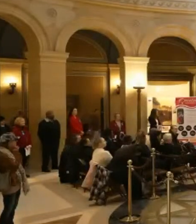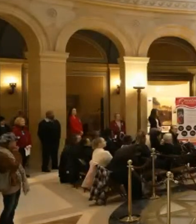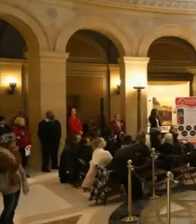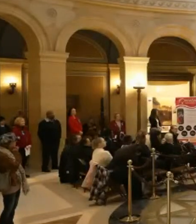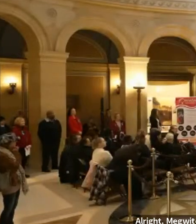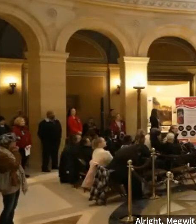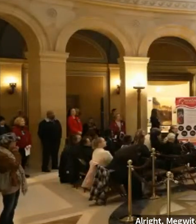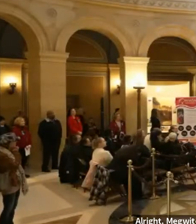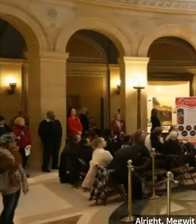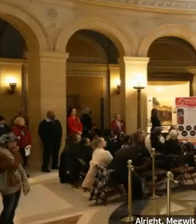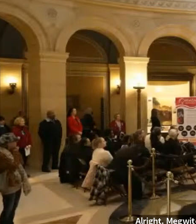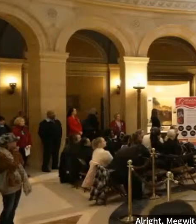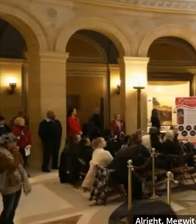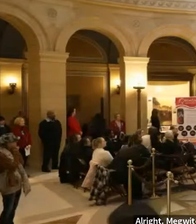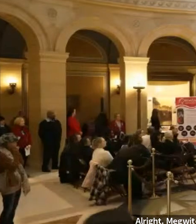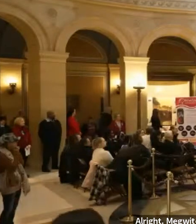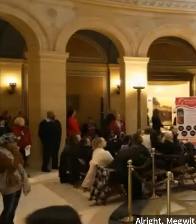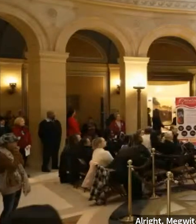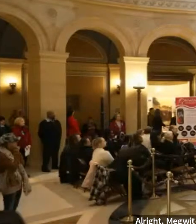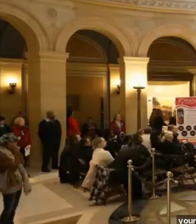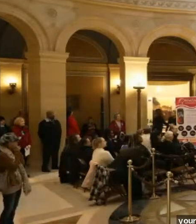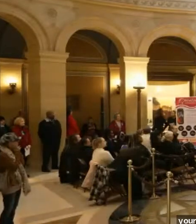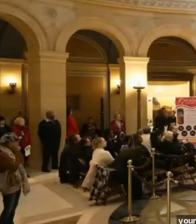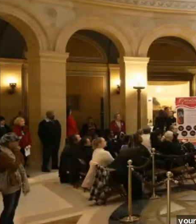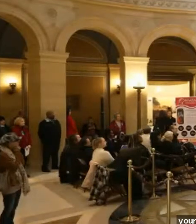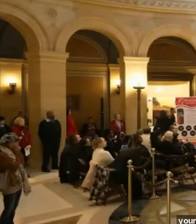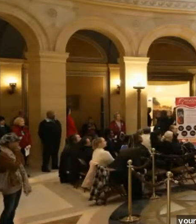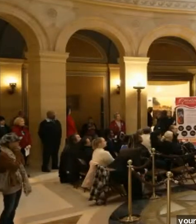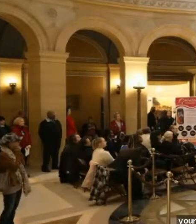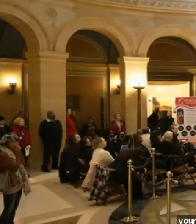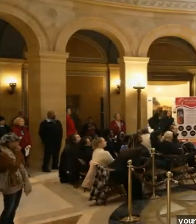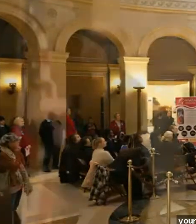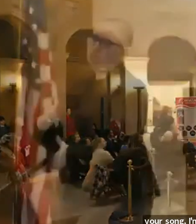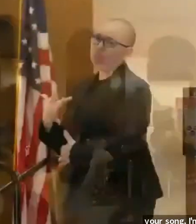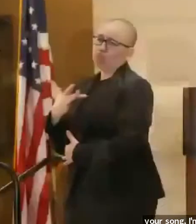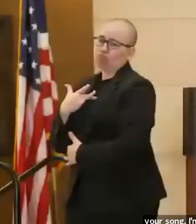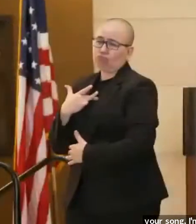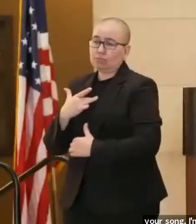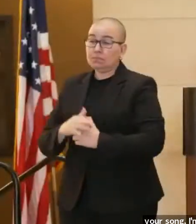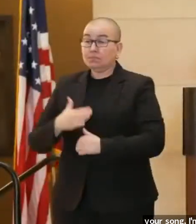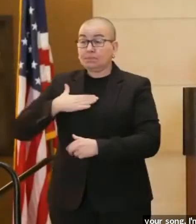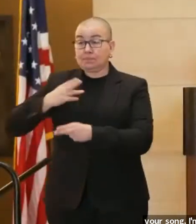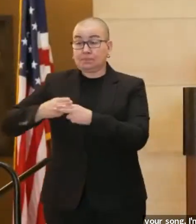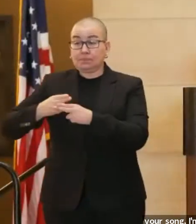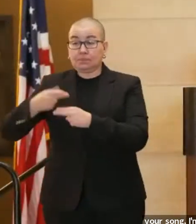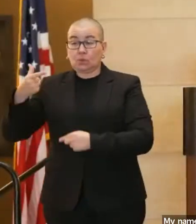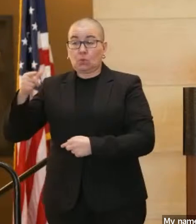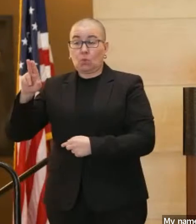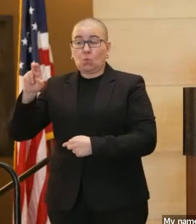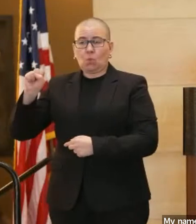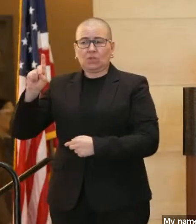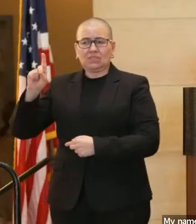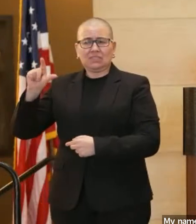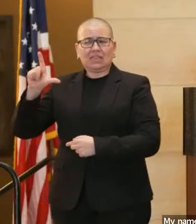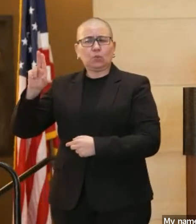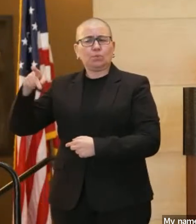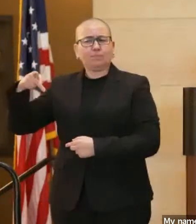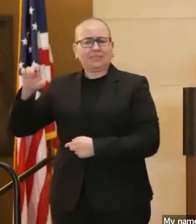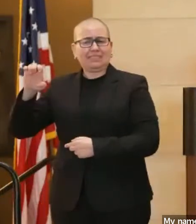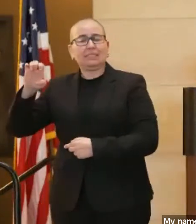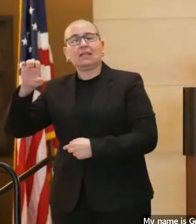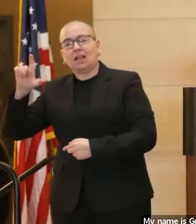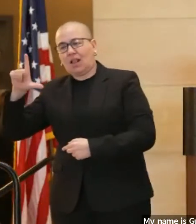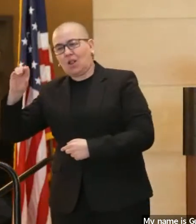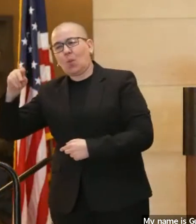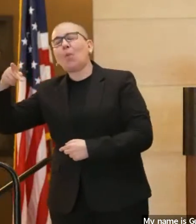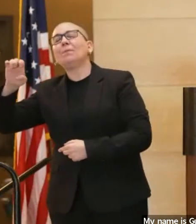song. I'm so excited to see all of you today. My name is Guadalupe Lopez, and I'm the executive director of Violence Free Minnesota, the Coalition